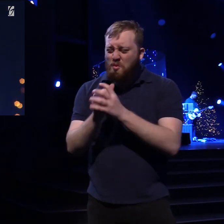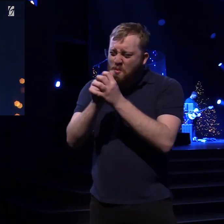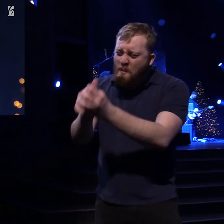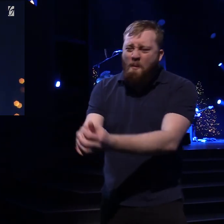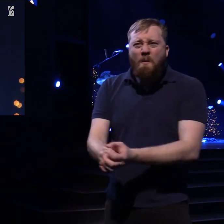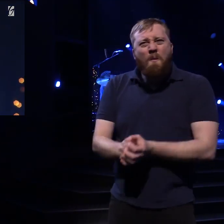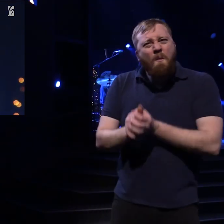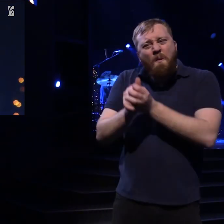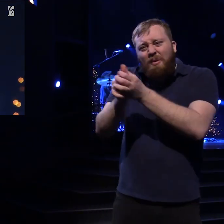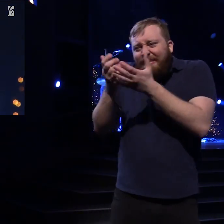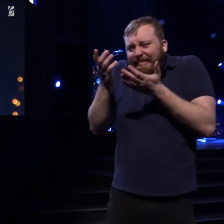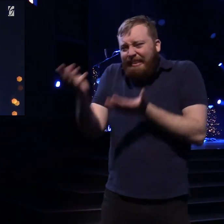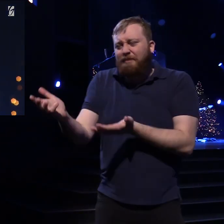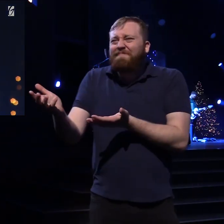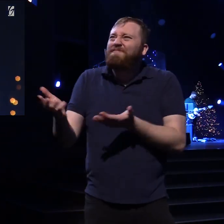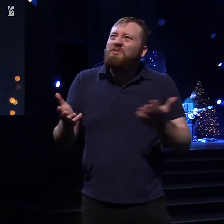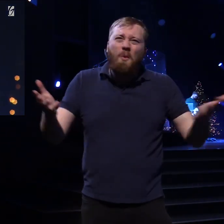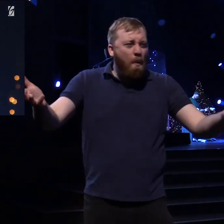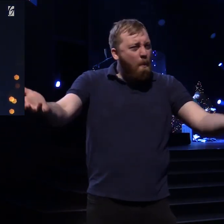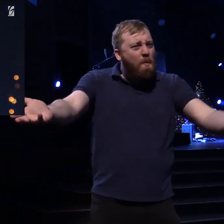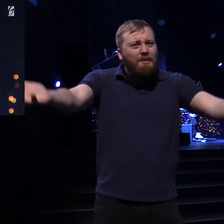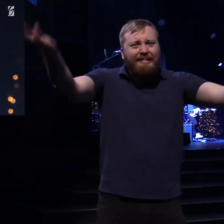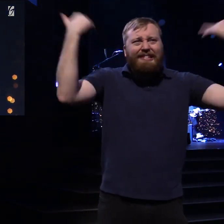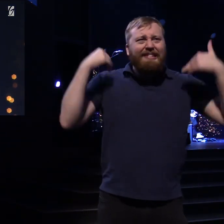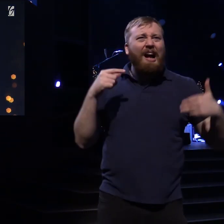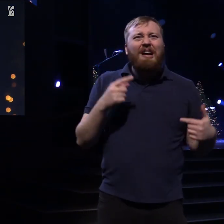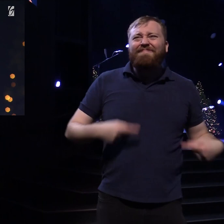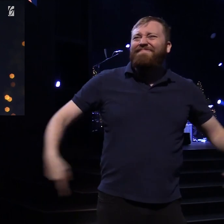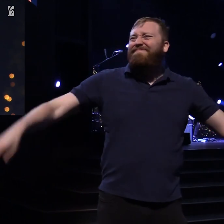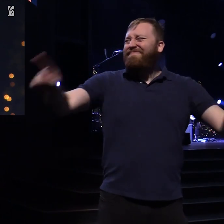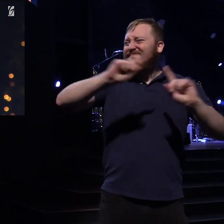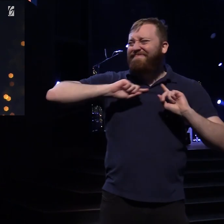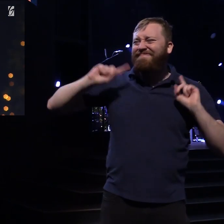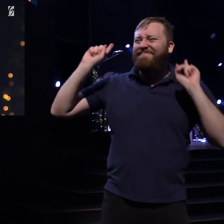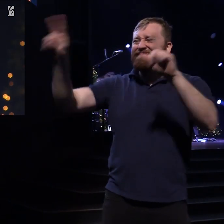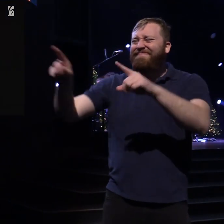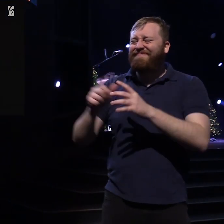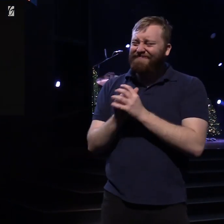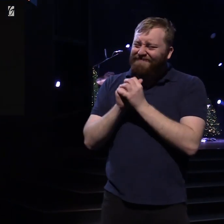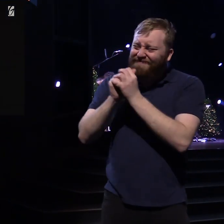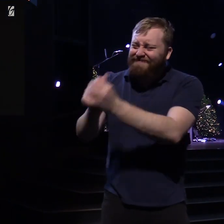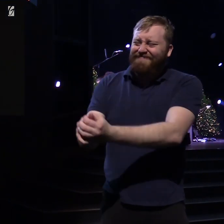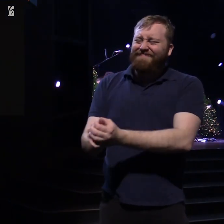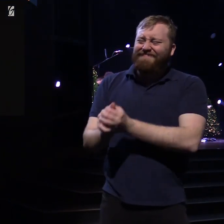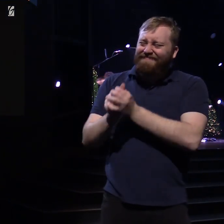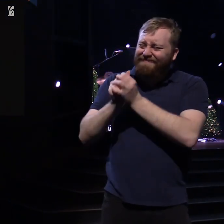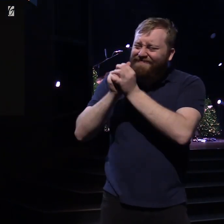Adore Him. Oh, come, let us